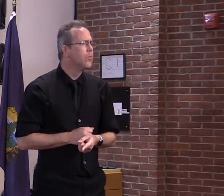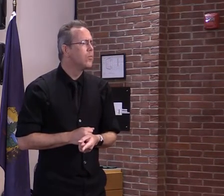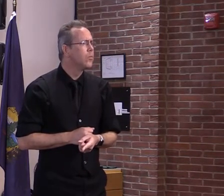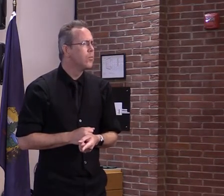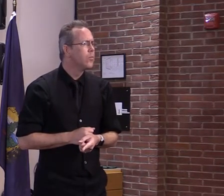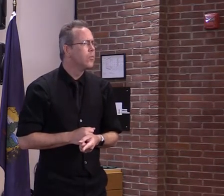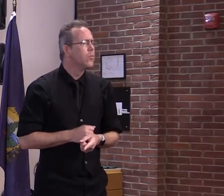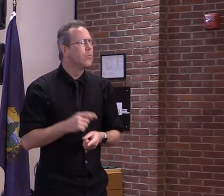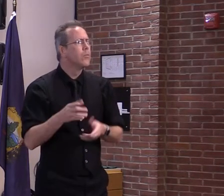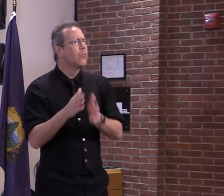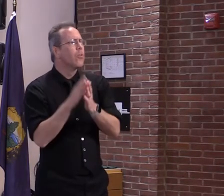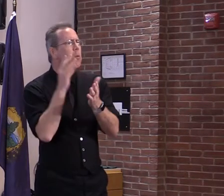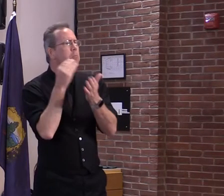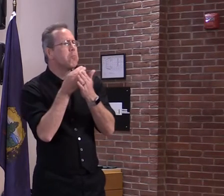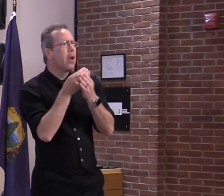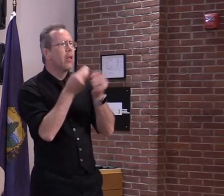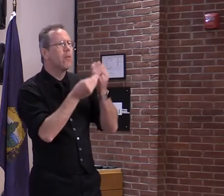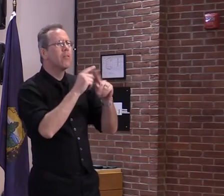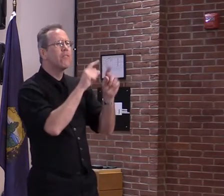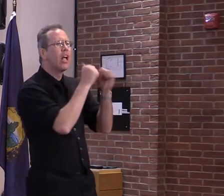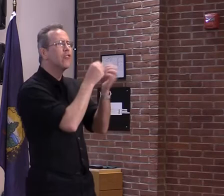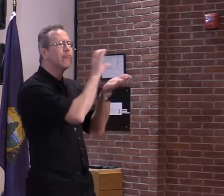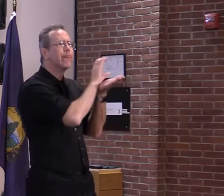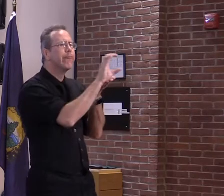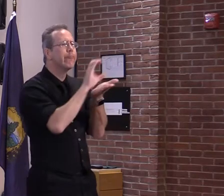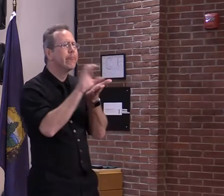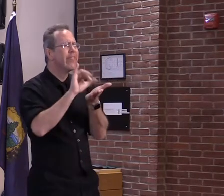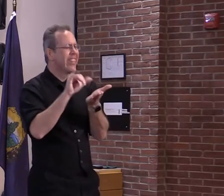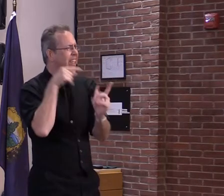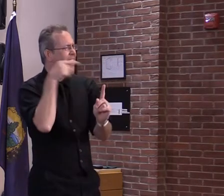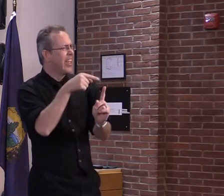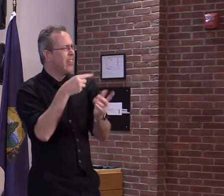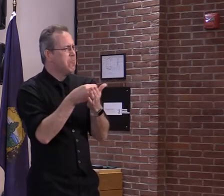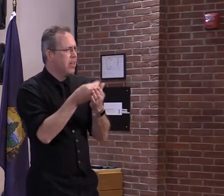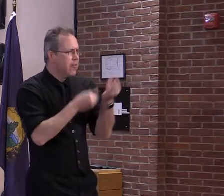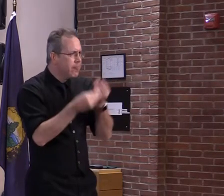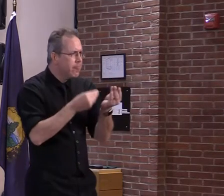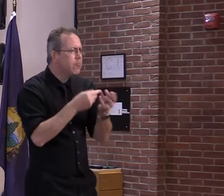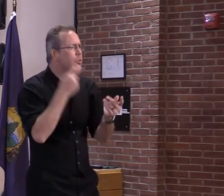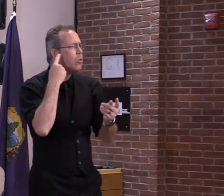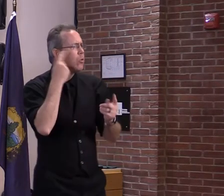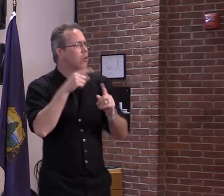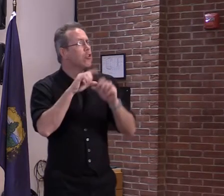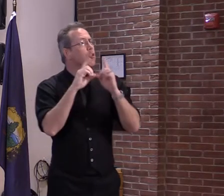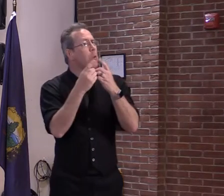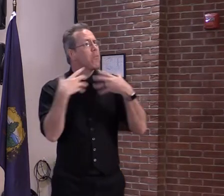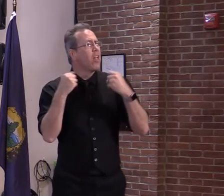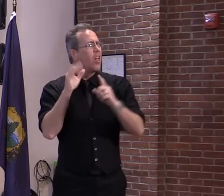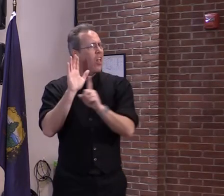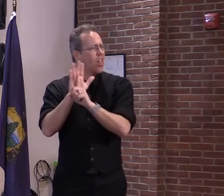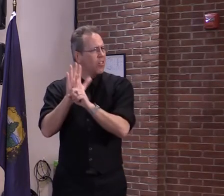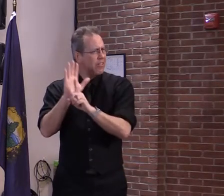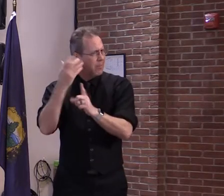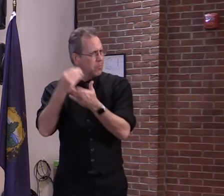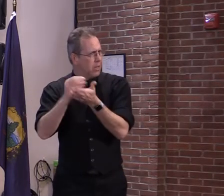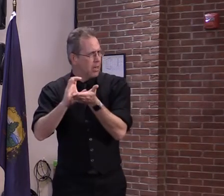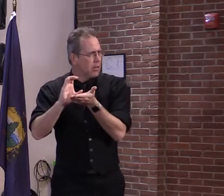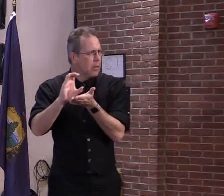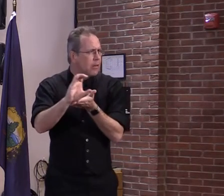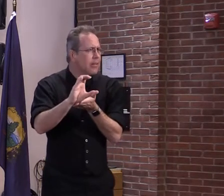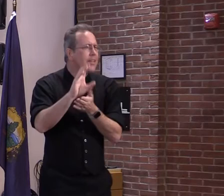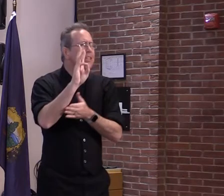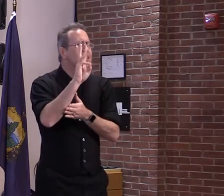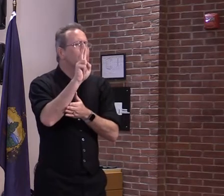that the budget request for the Department of Health response to the COVID pandemic is going from about